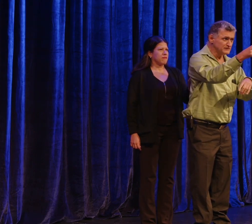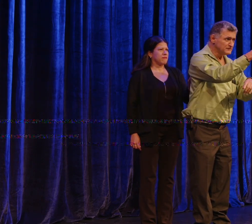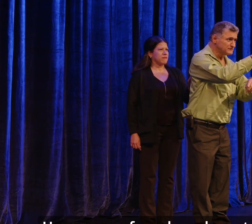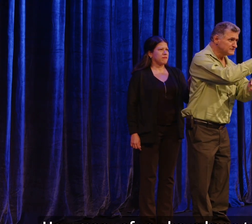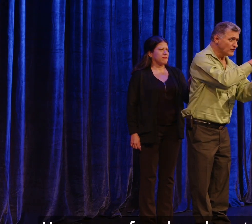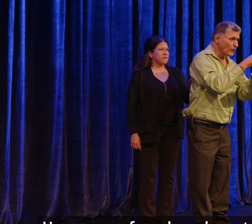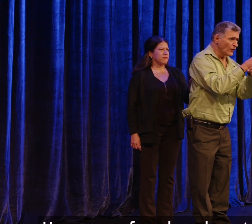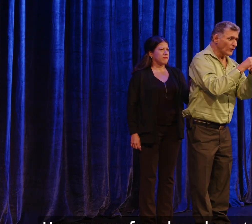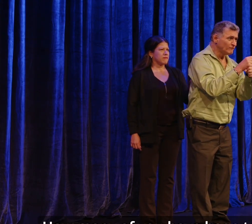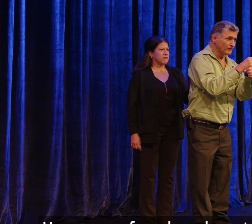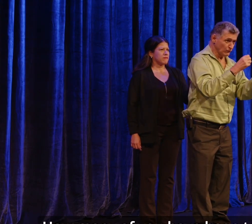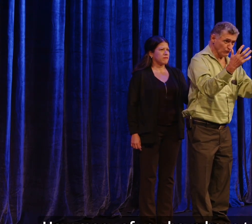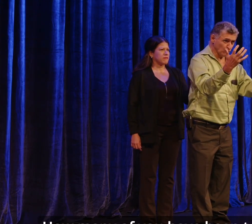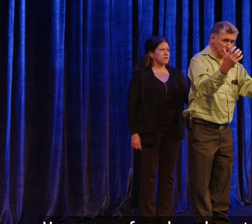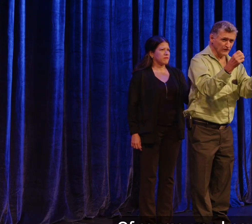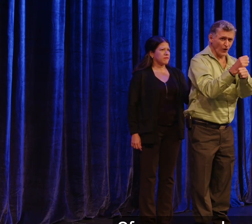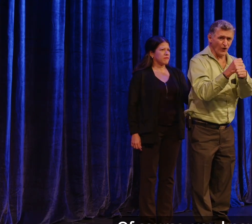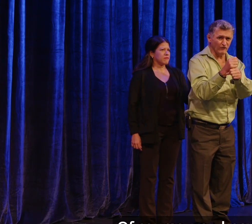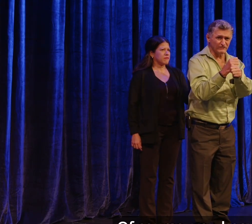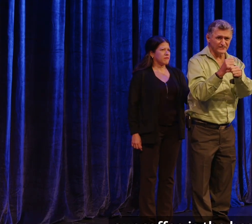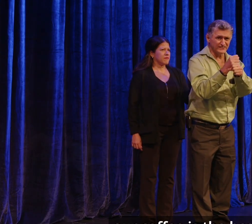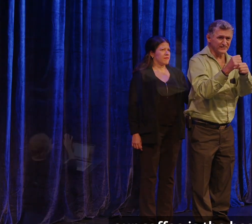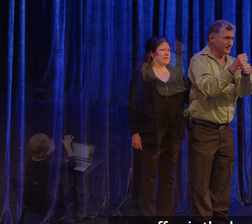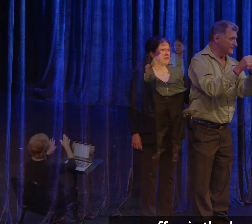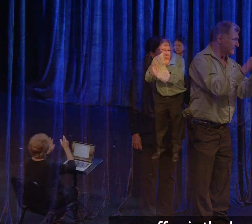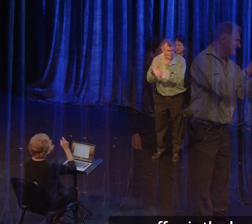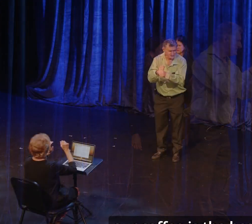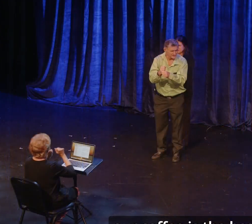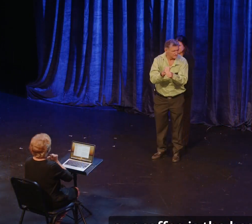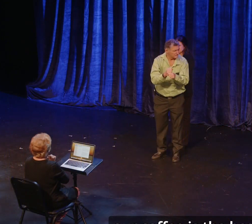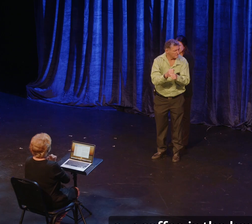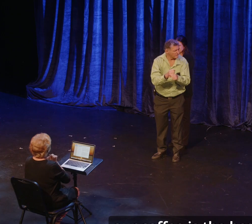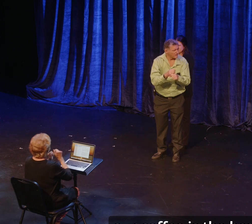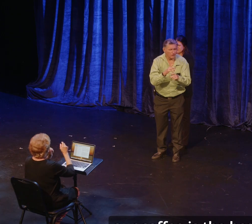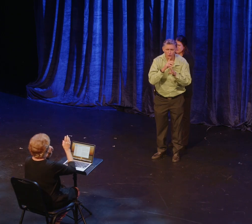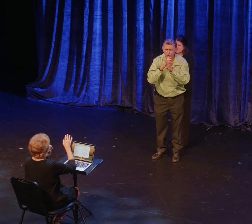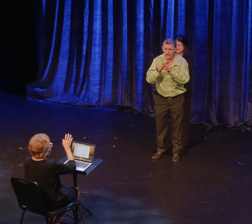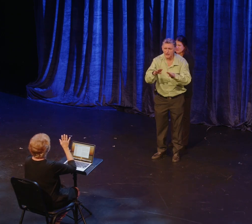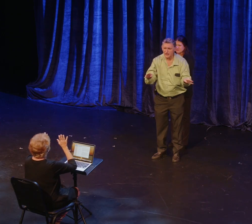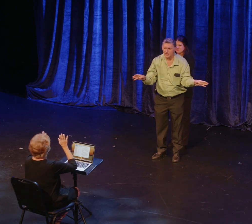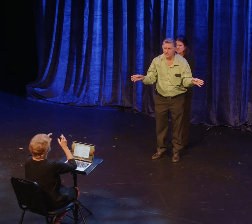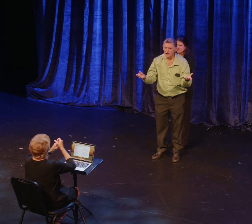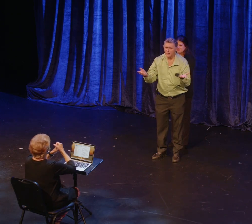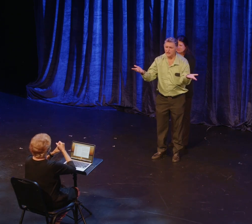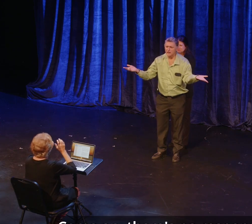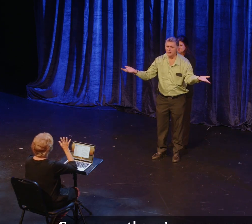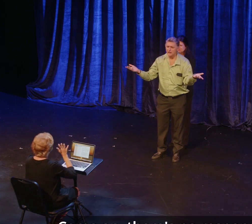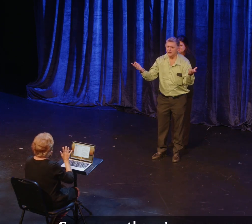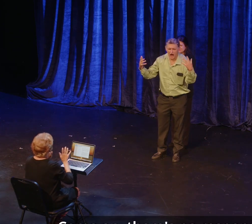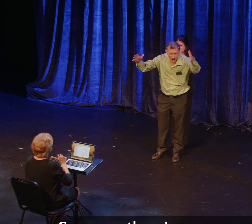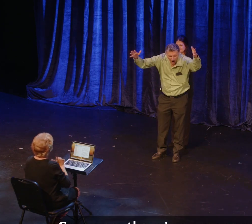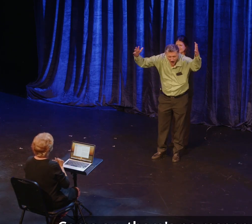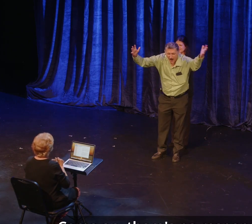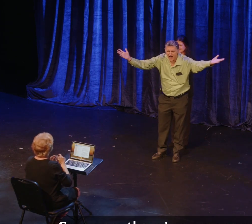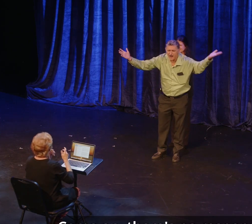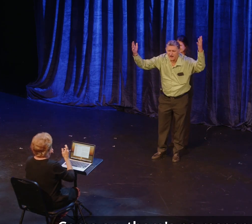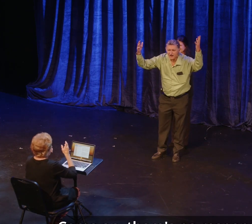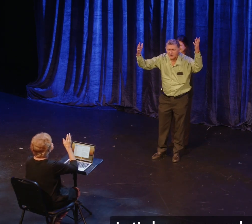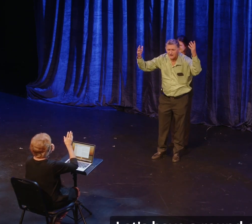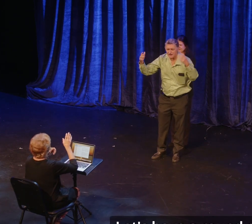How many of you have been to Colombia? Of course, you know our coffee is the best. Come on, there's no response to that? Let's have a